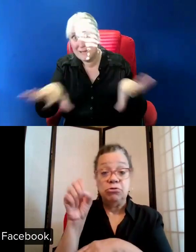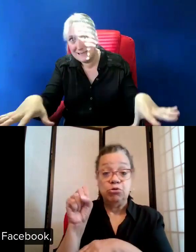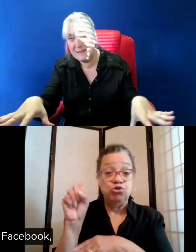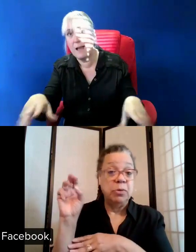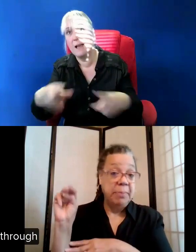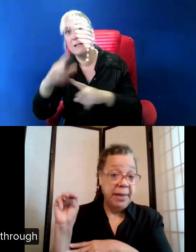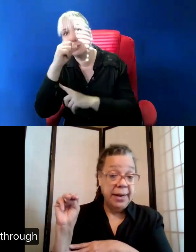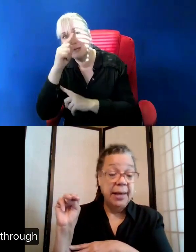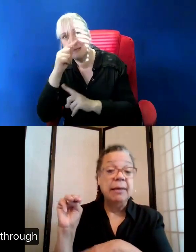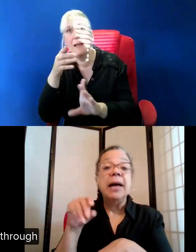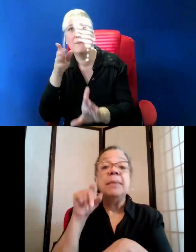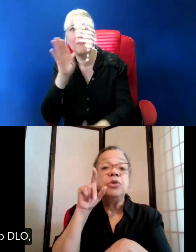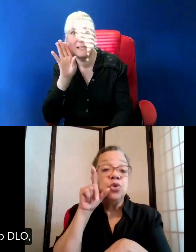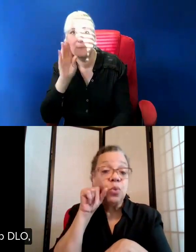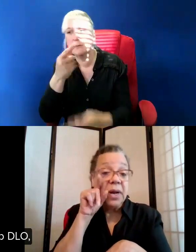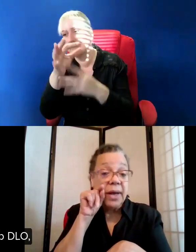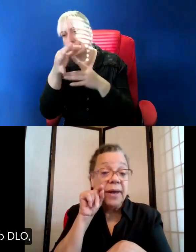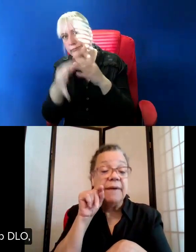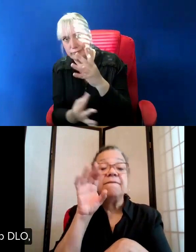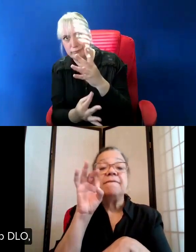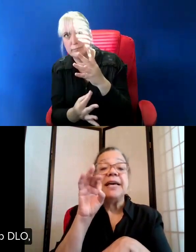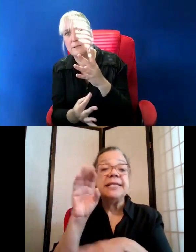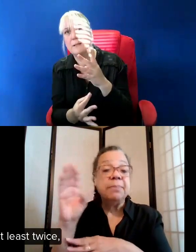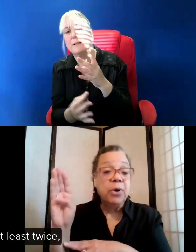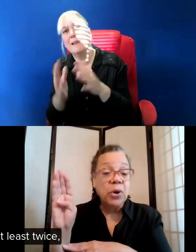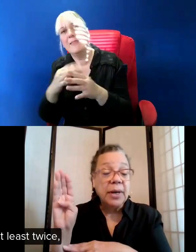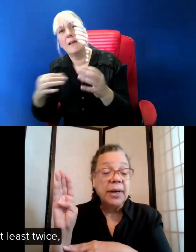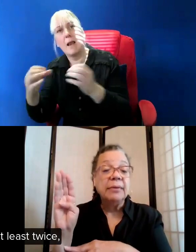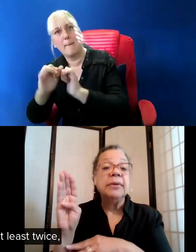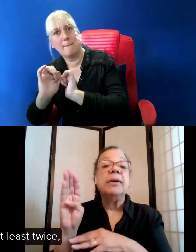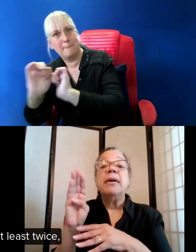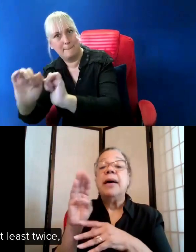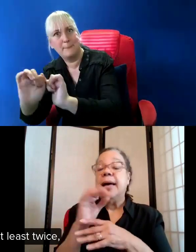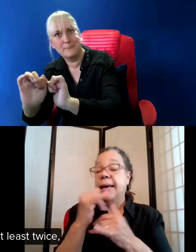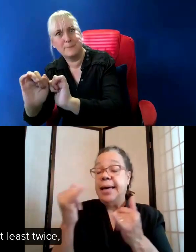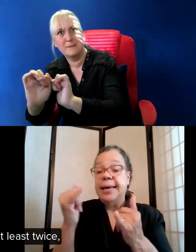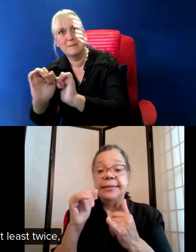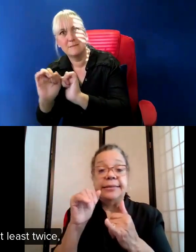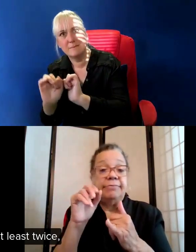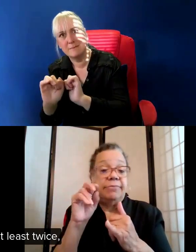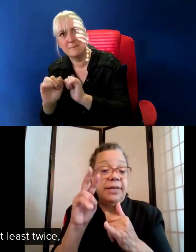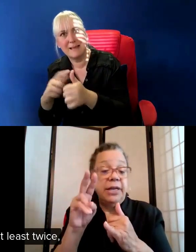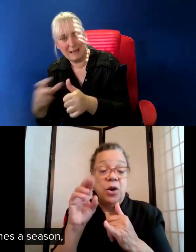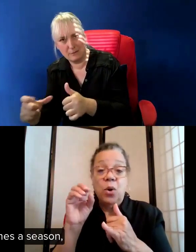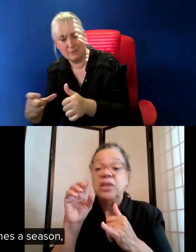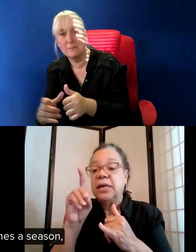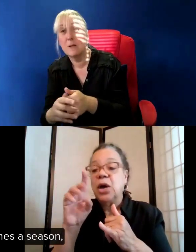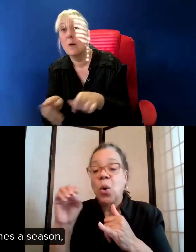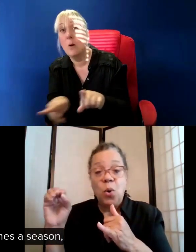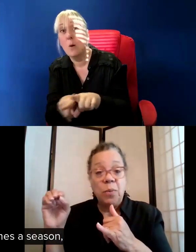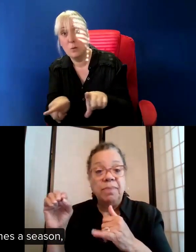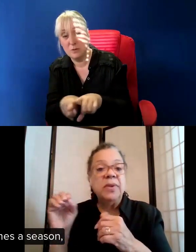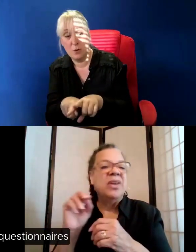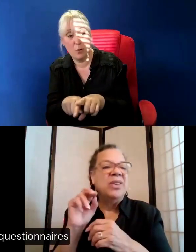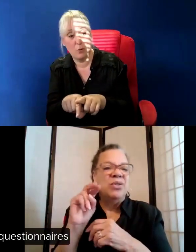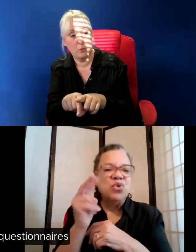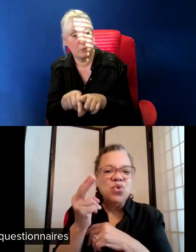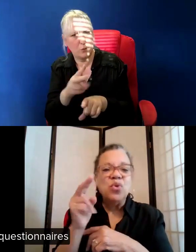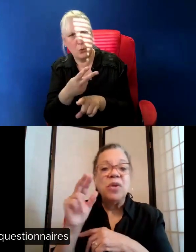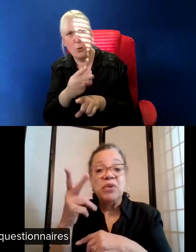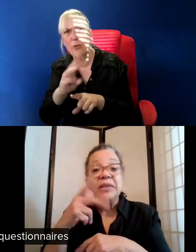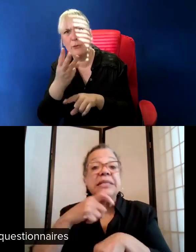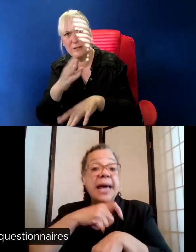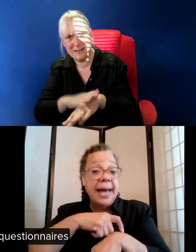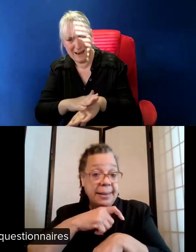Twitter and Facebook, officially through the club DLO. But we also, at least twice, if not 3 times a season, we do